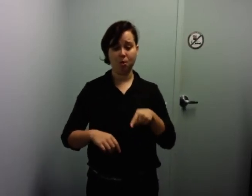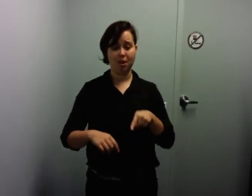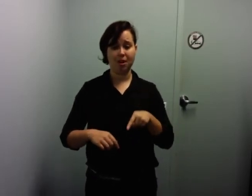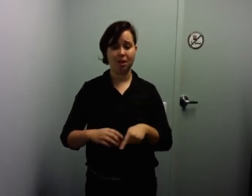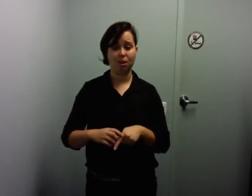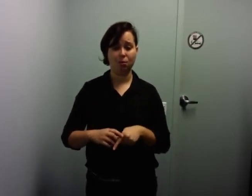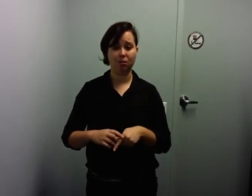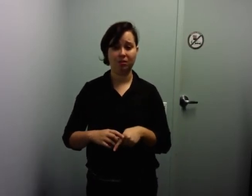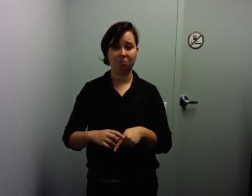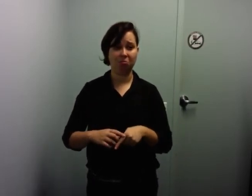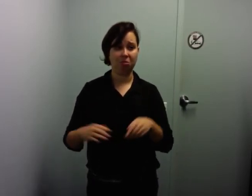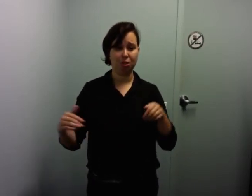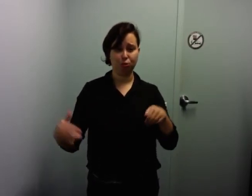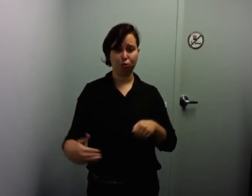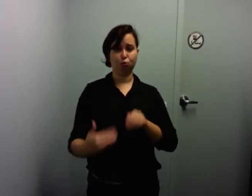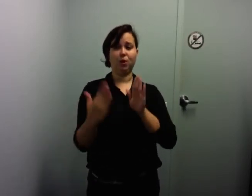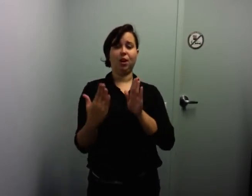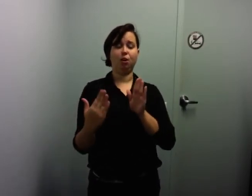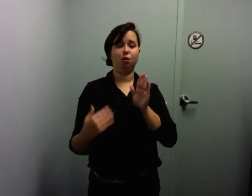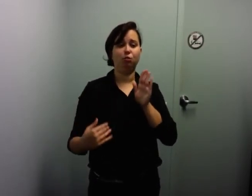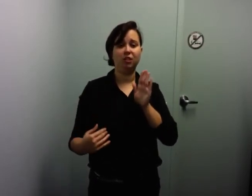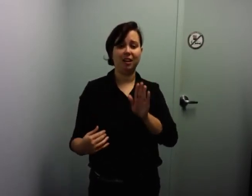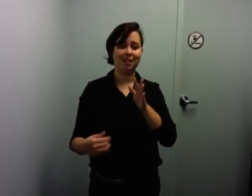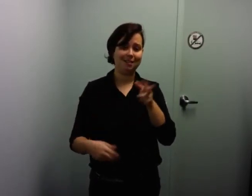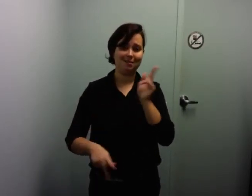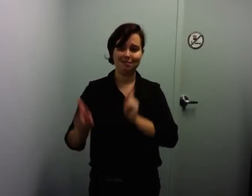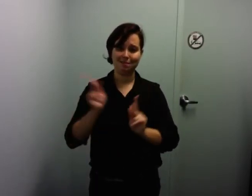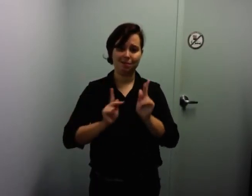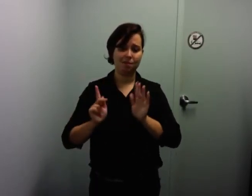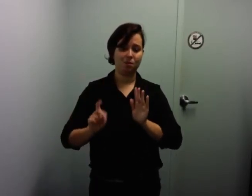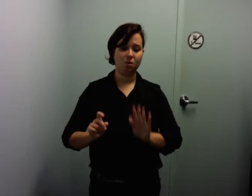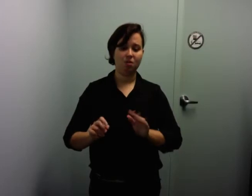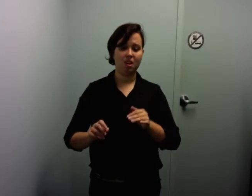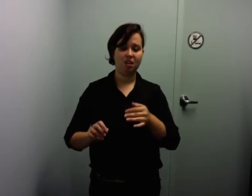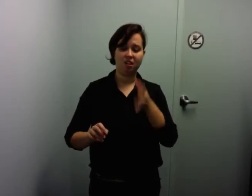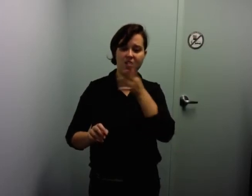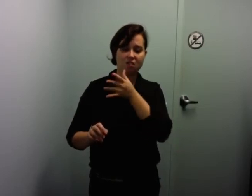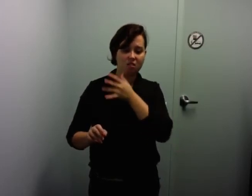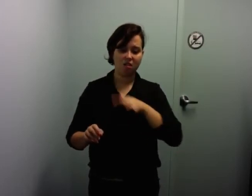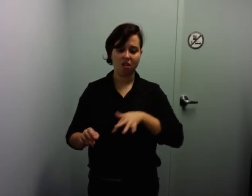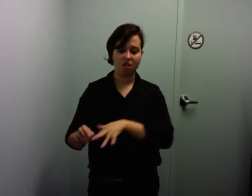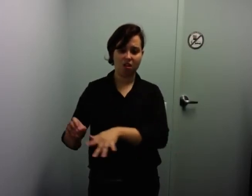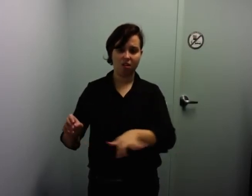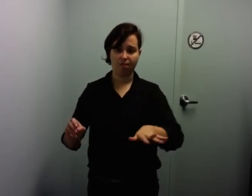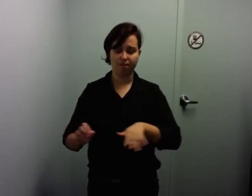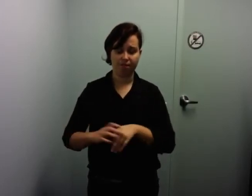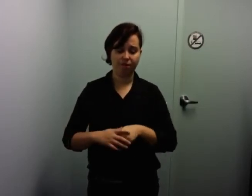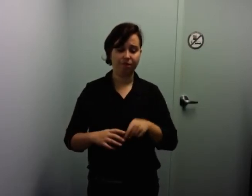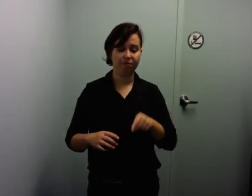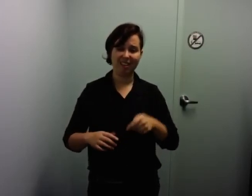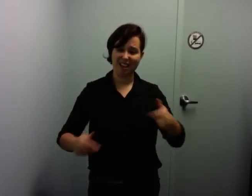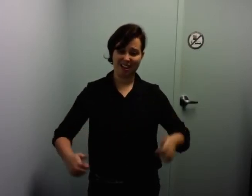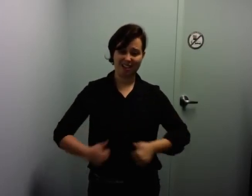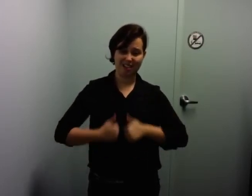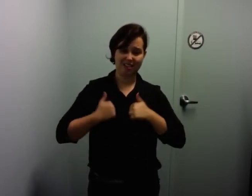After all, the man was a multimillionaire who lived in a great mansion on the Hudson River. How could he possibly take the